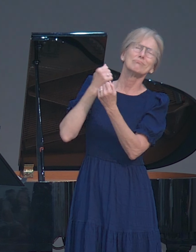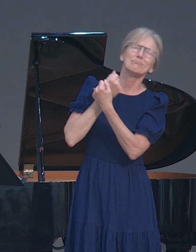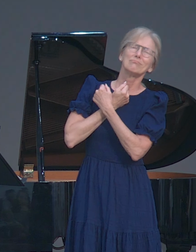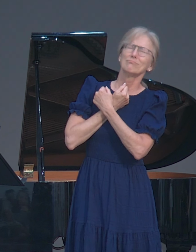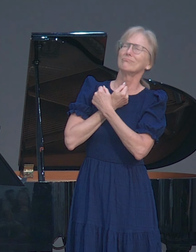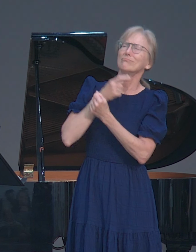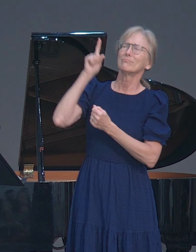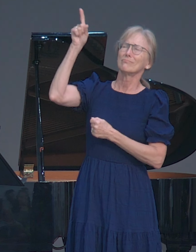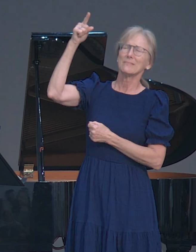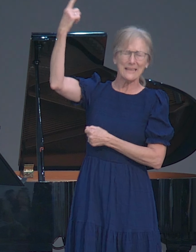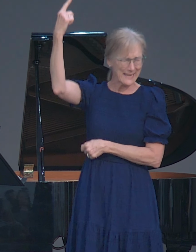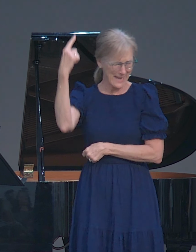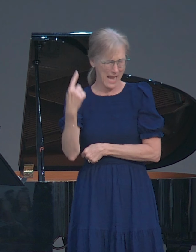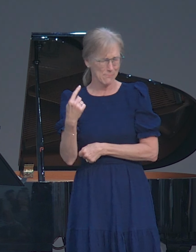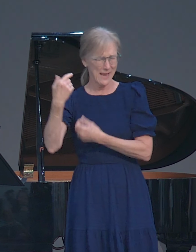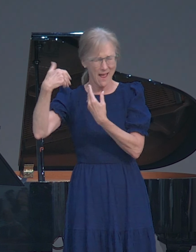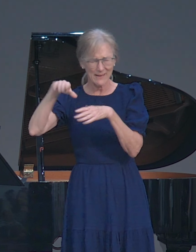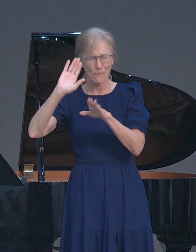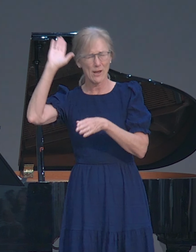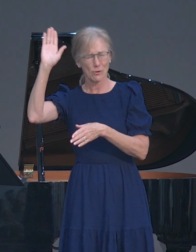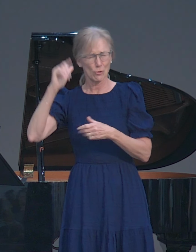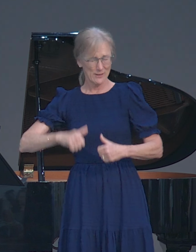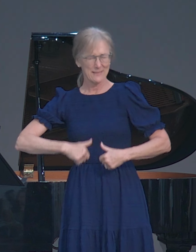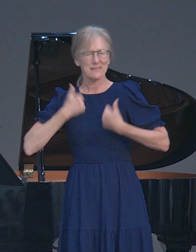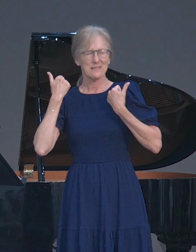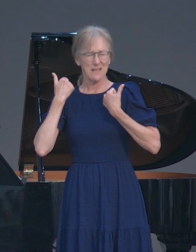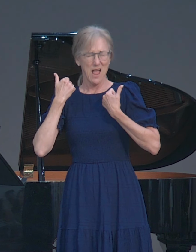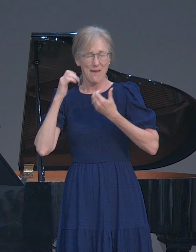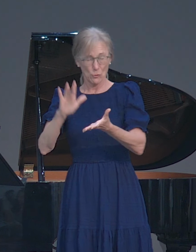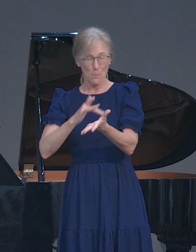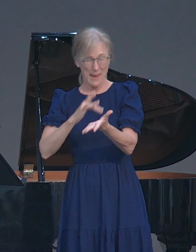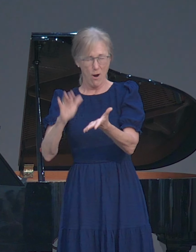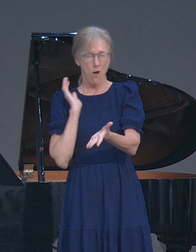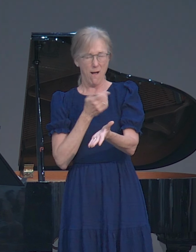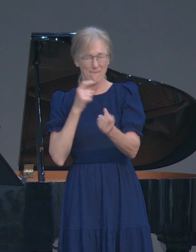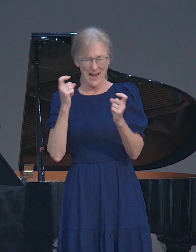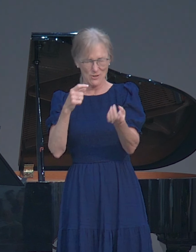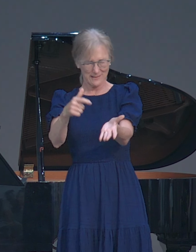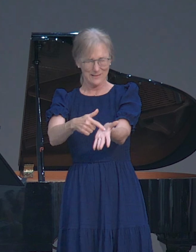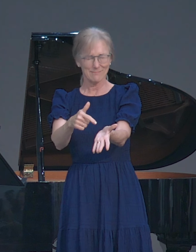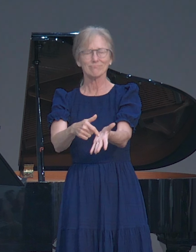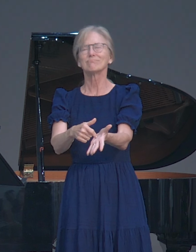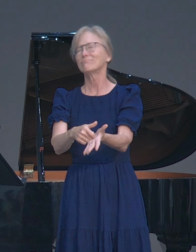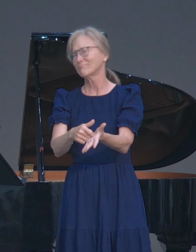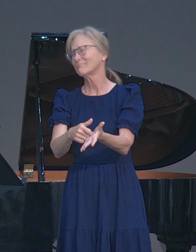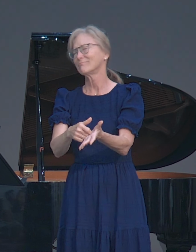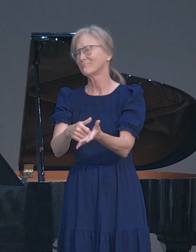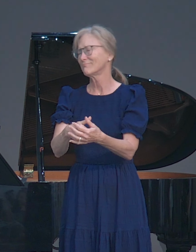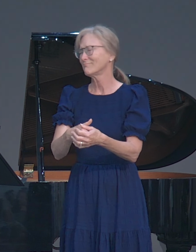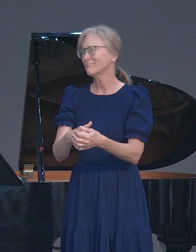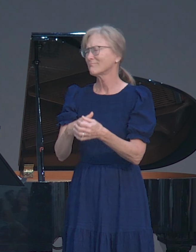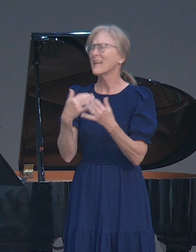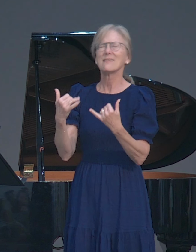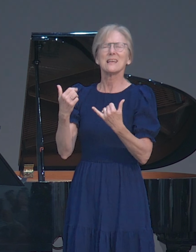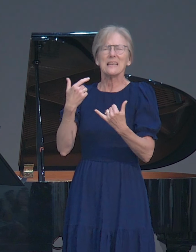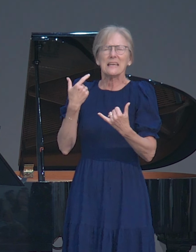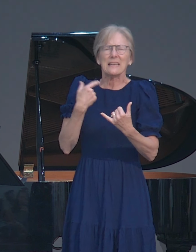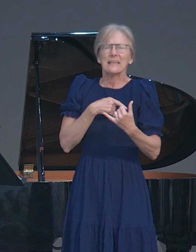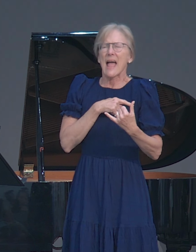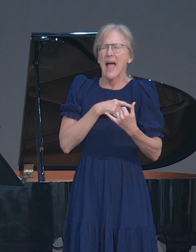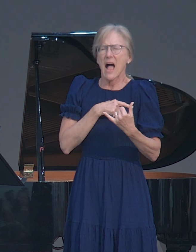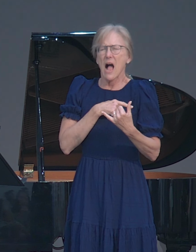and given his life to pay the penalty for our sin. As we observe communion